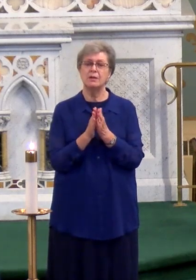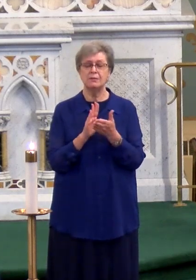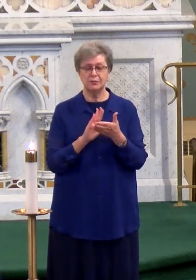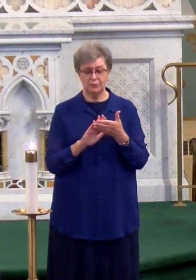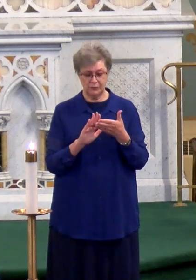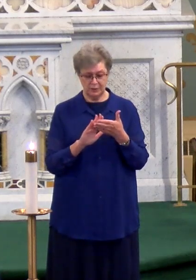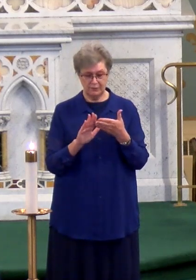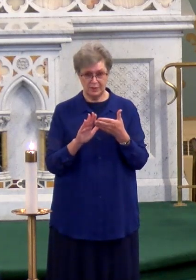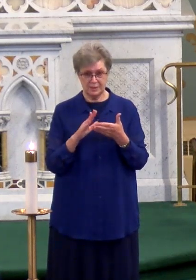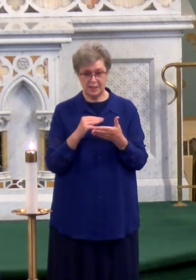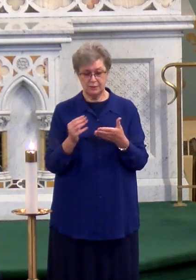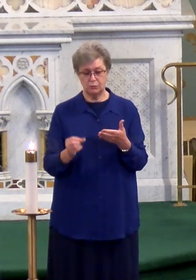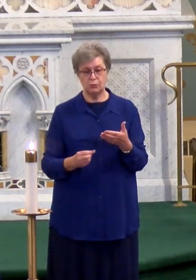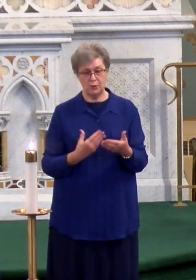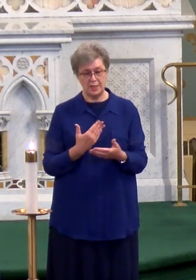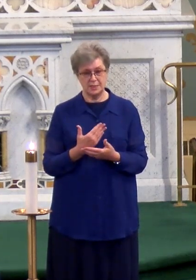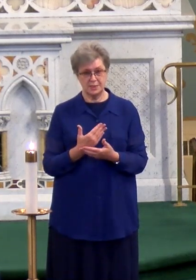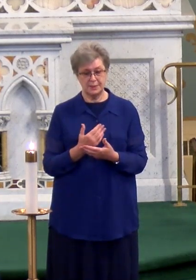grace.